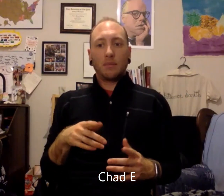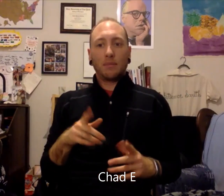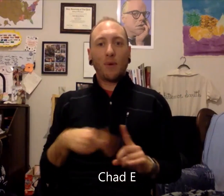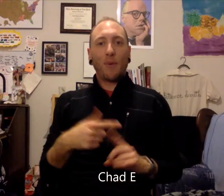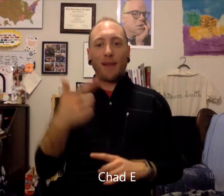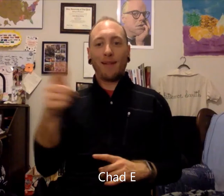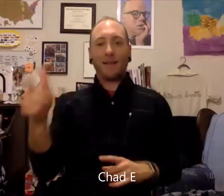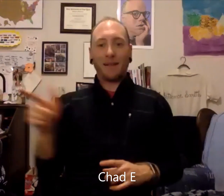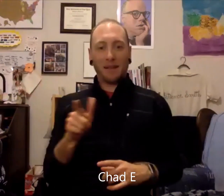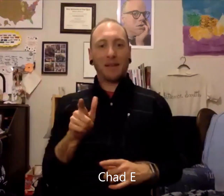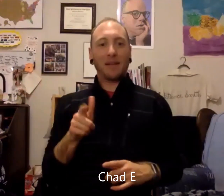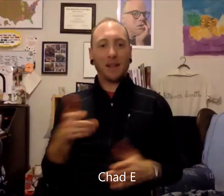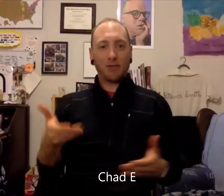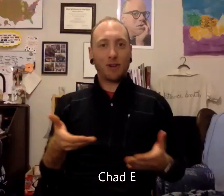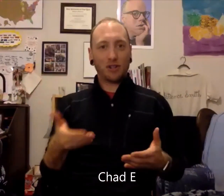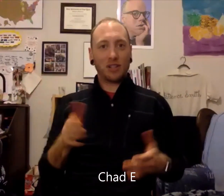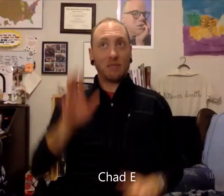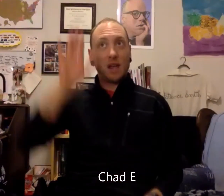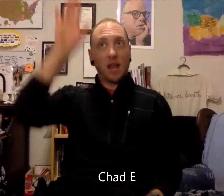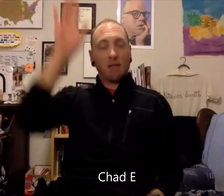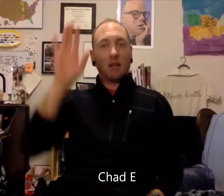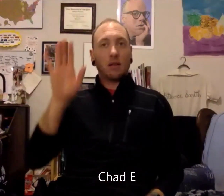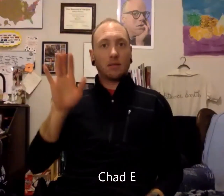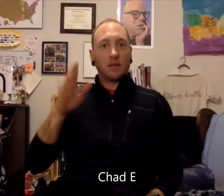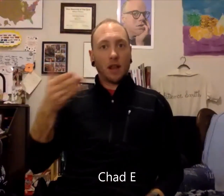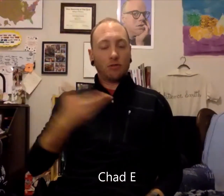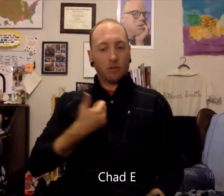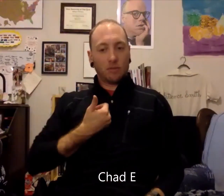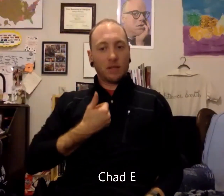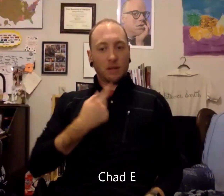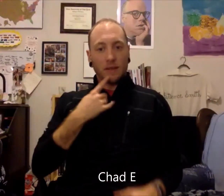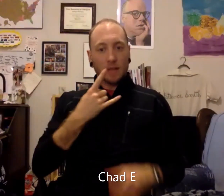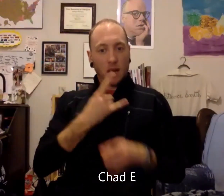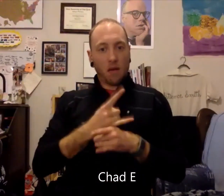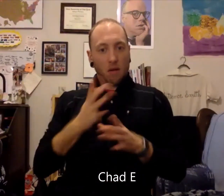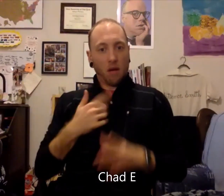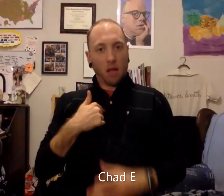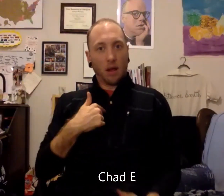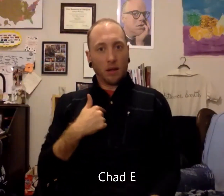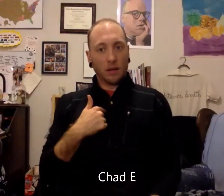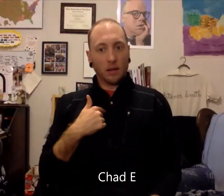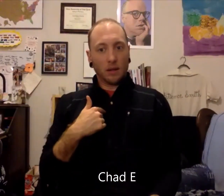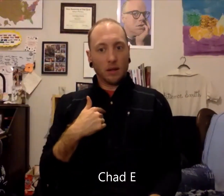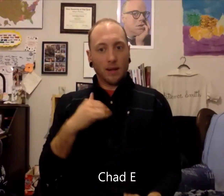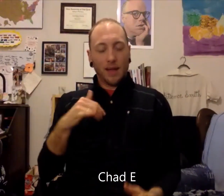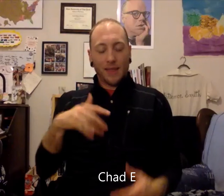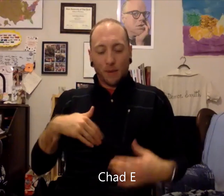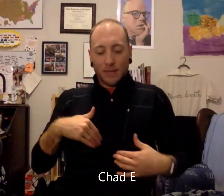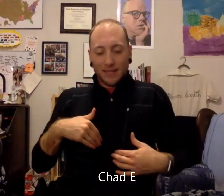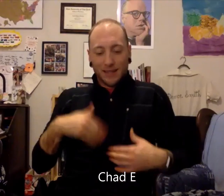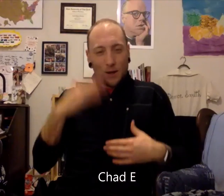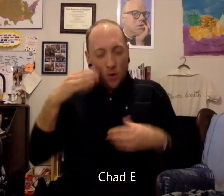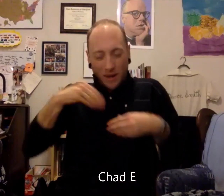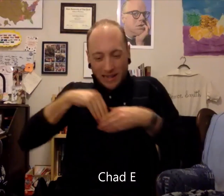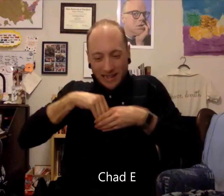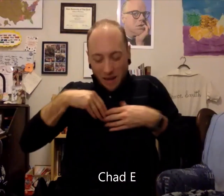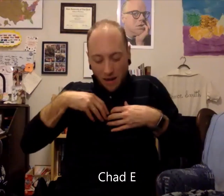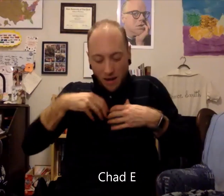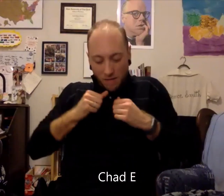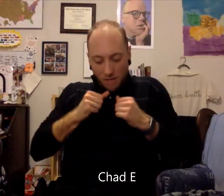up. I introduced myself as an alcoholic, and that was that inward concession, and something changed in me. By the time that